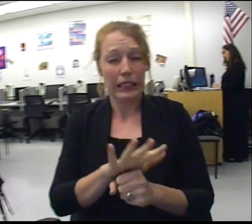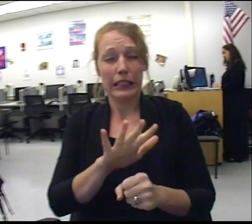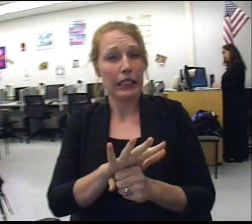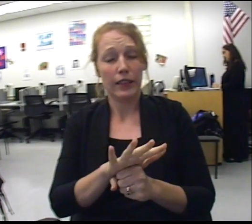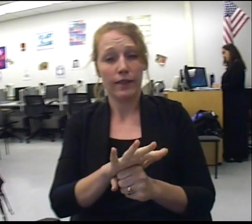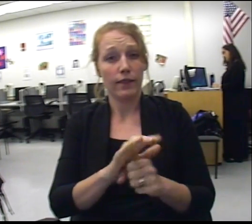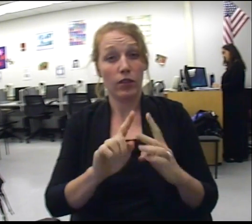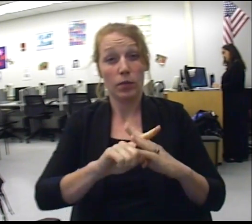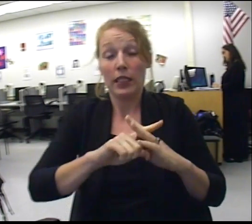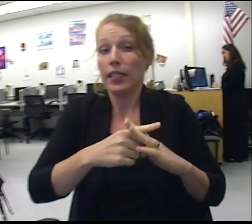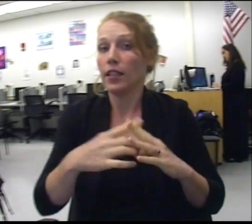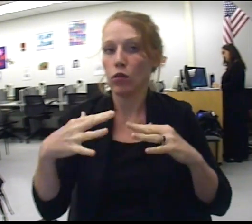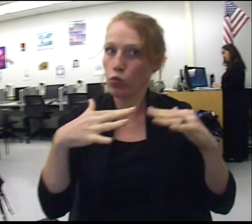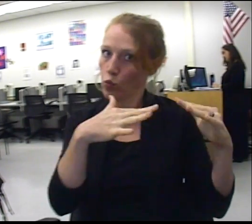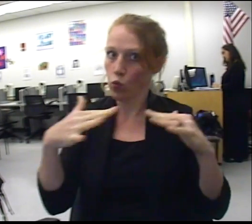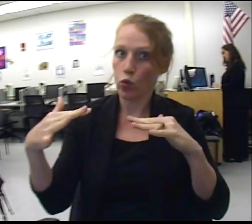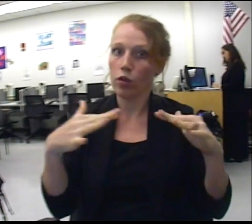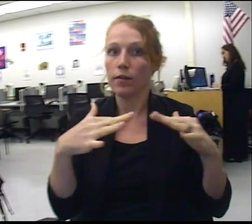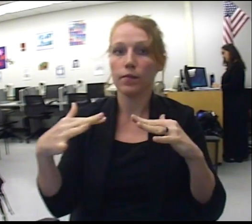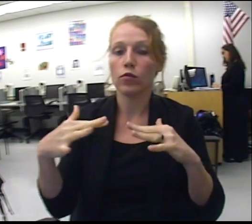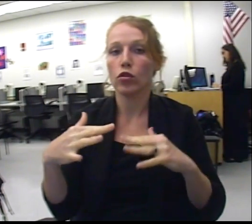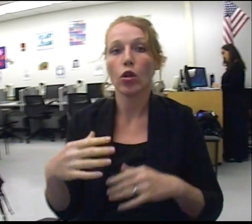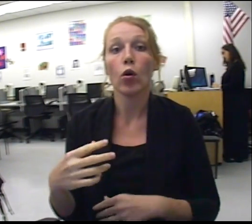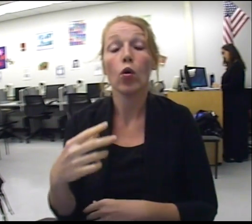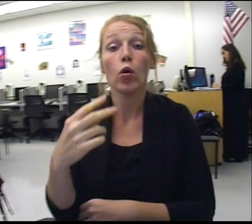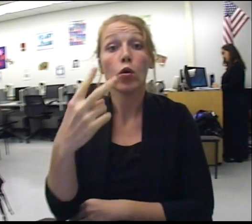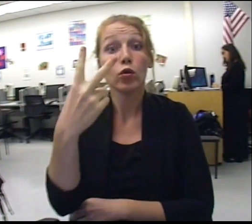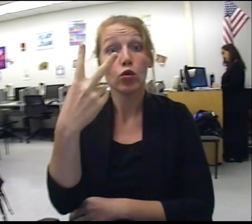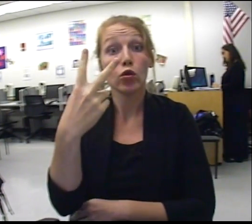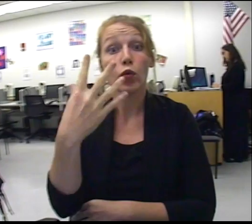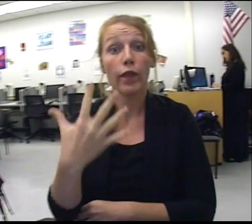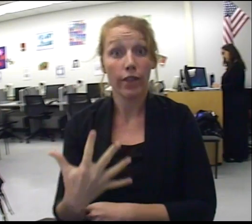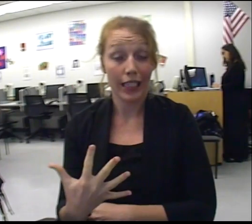2/5. Let's put lines through those 2/5.